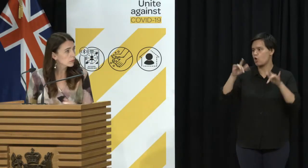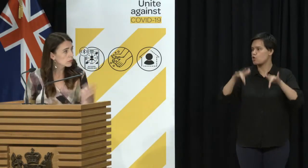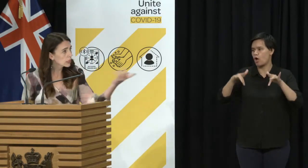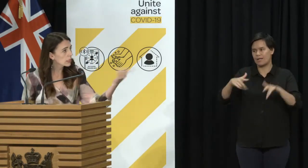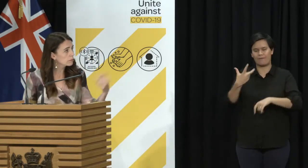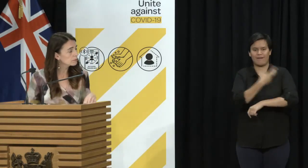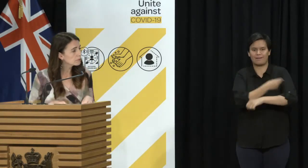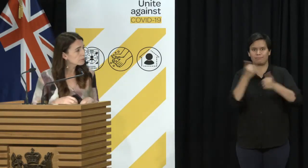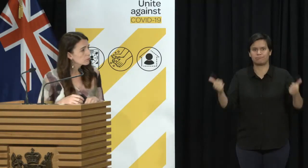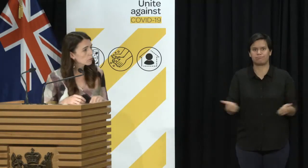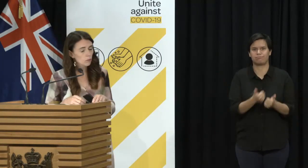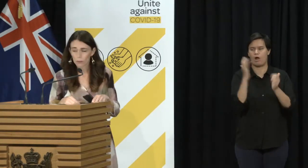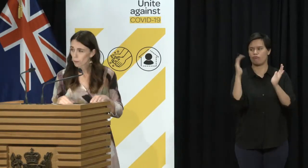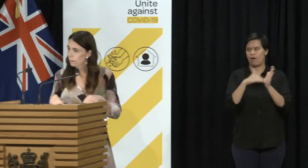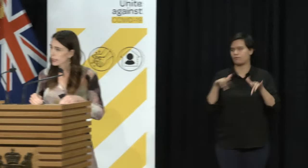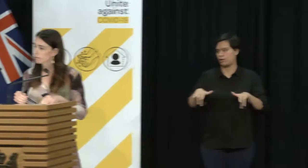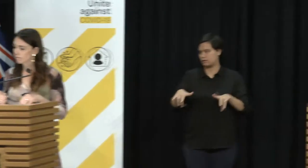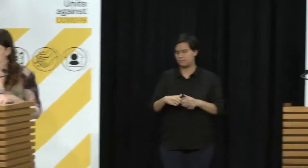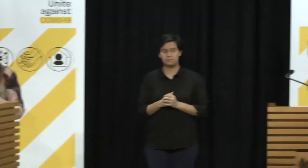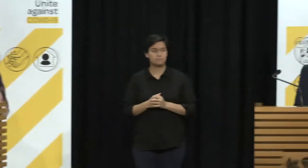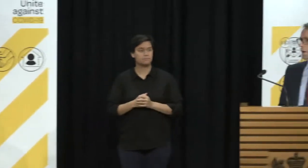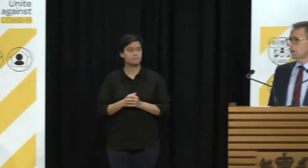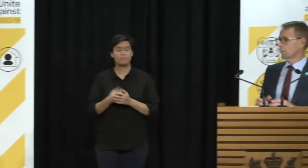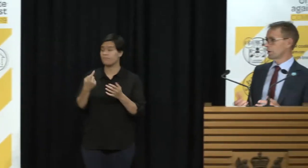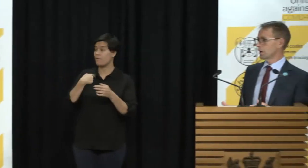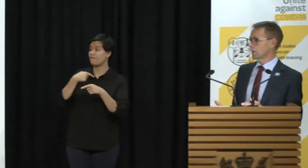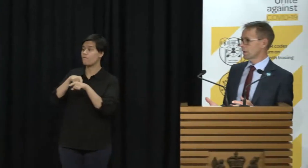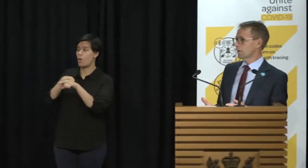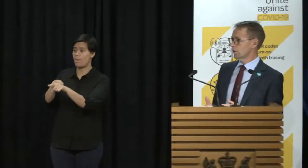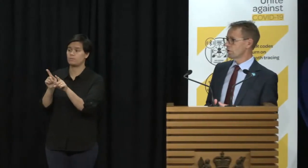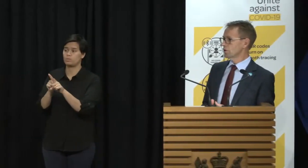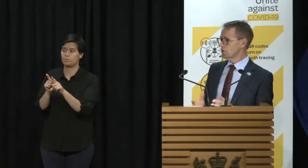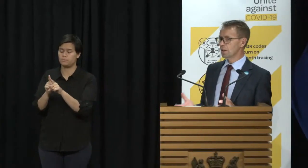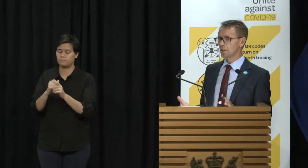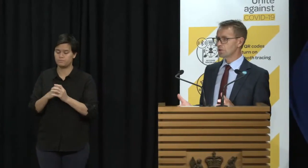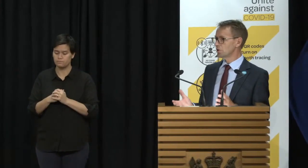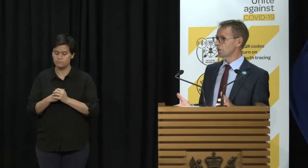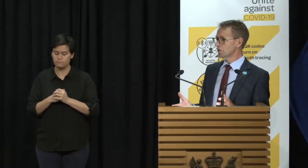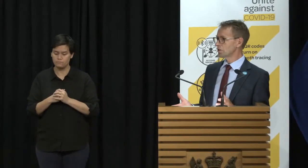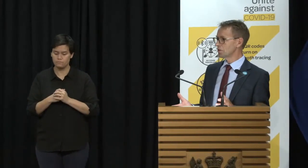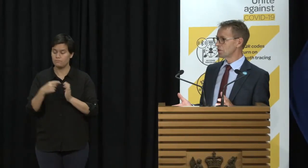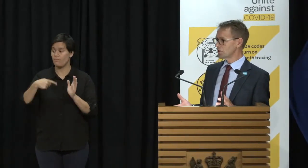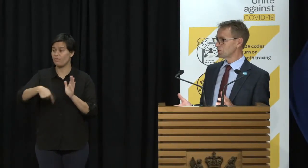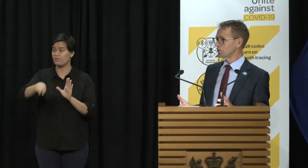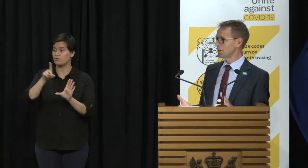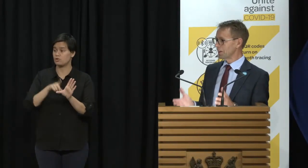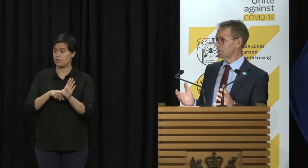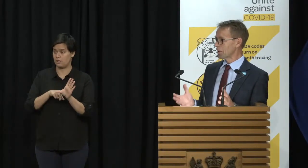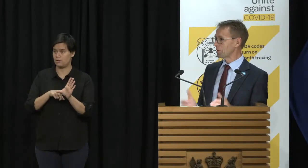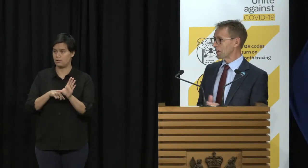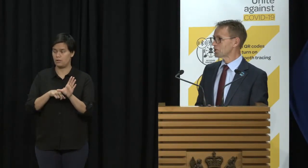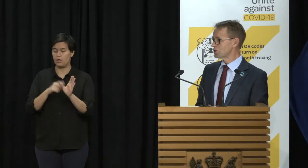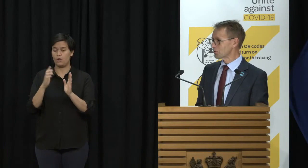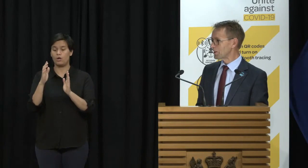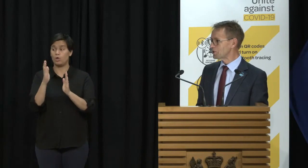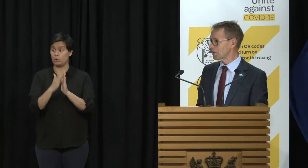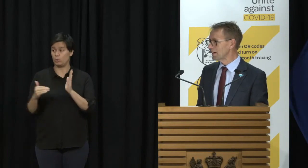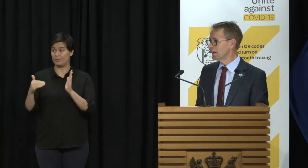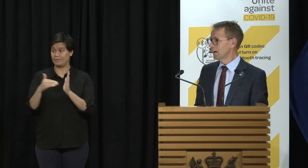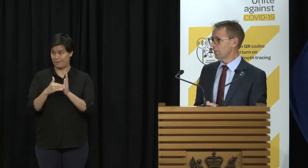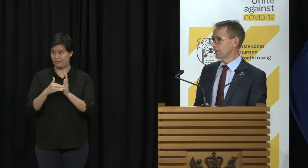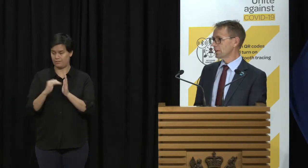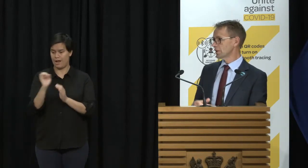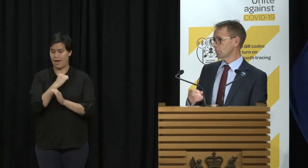Just a follow-up comment there. The important thing is to remember, this year New Zealand is still in an elimination